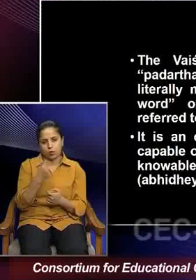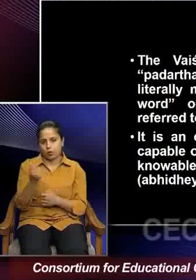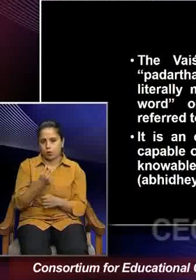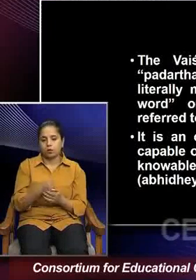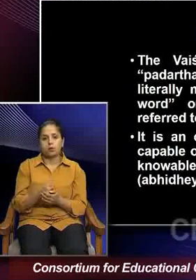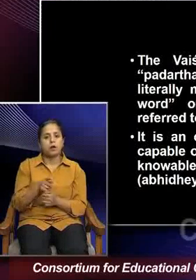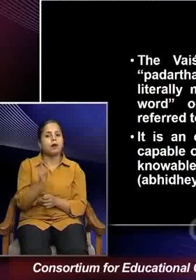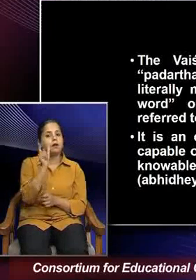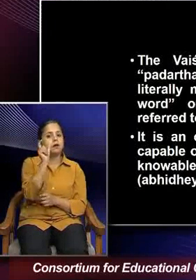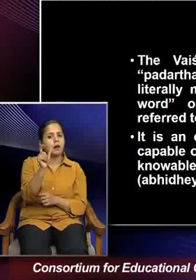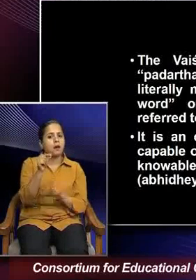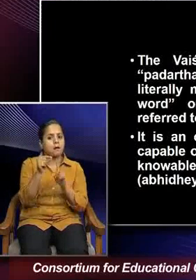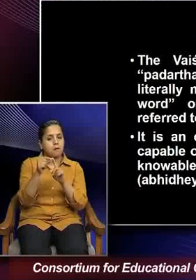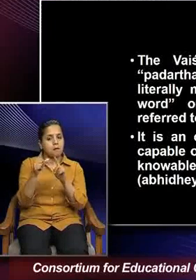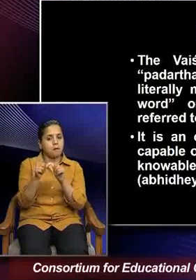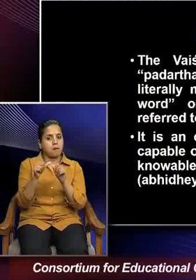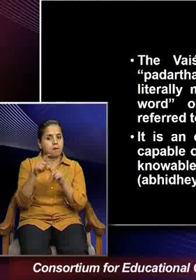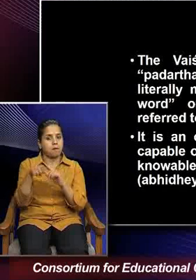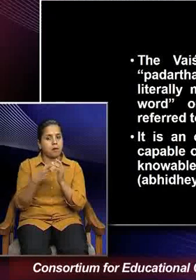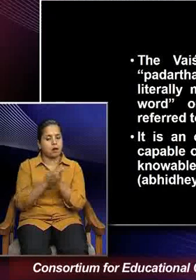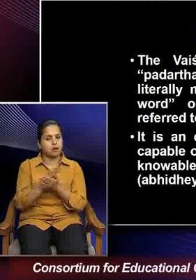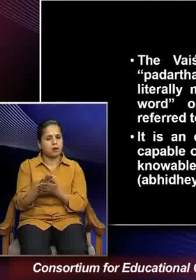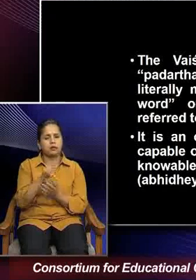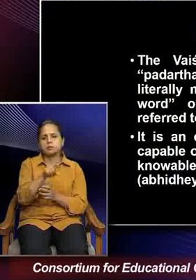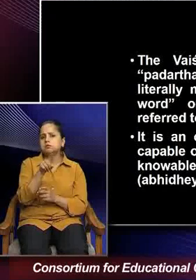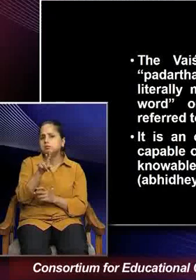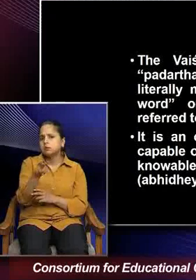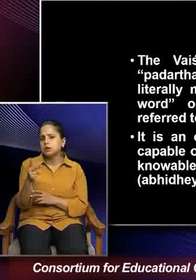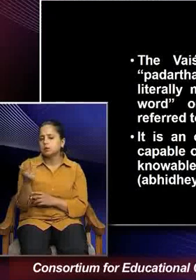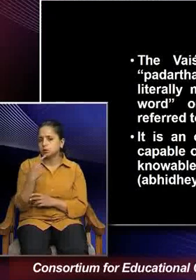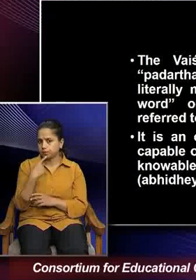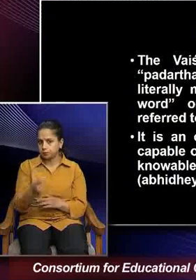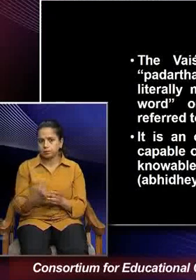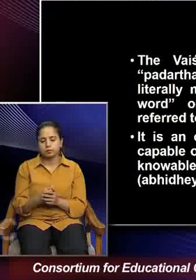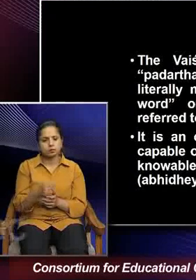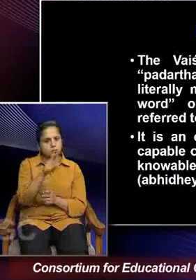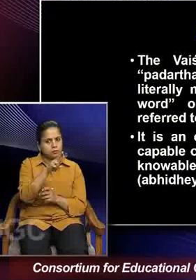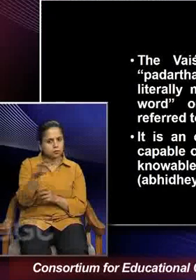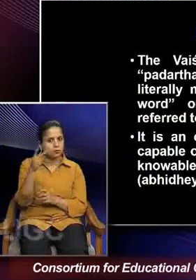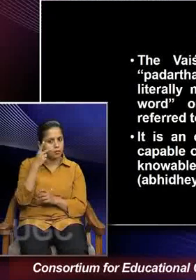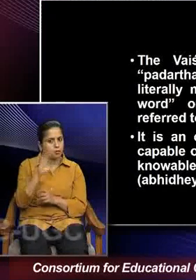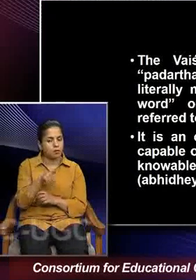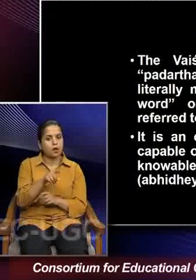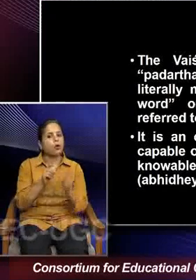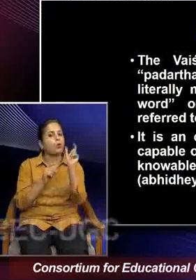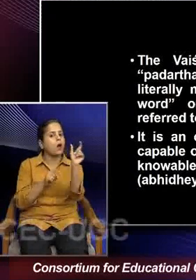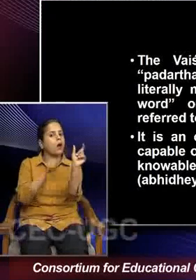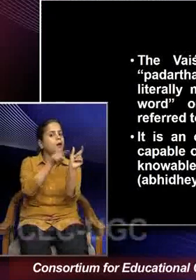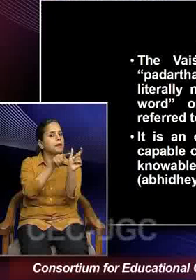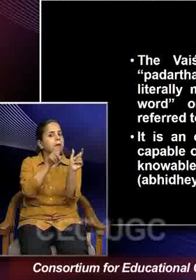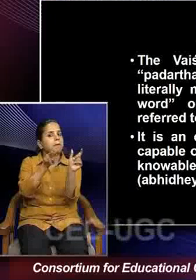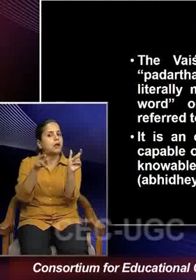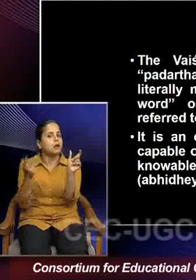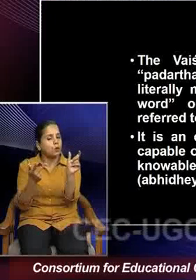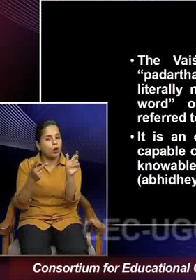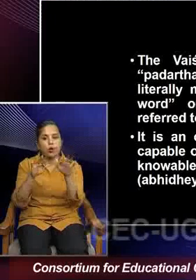And the term padarth, it literally means the meaning of a word